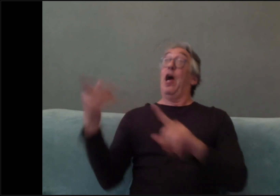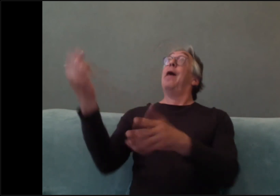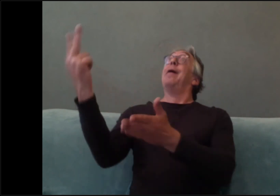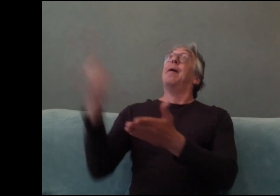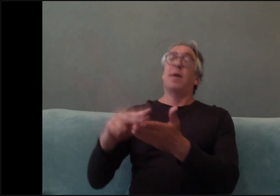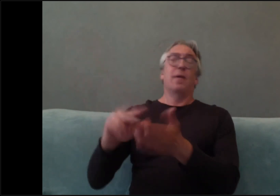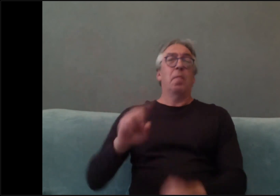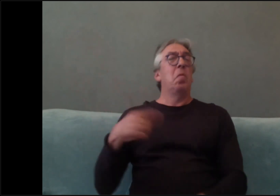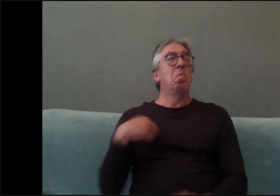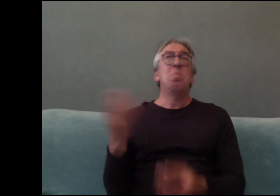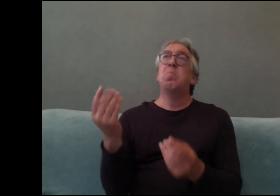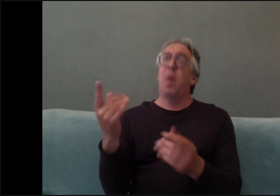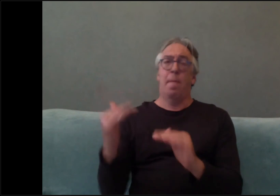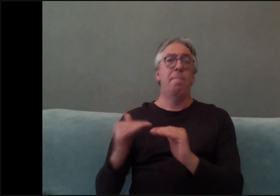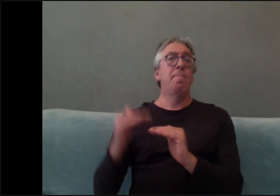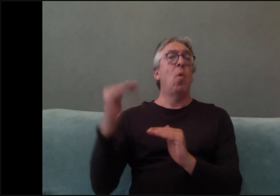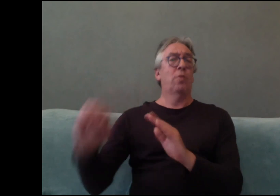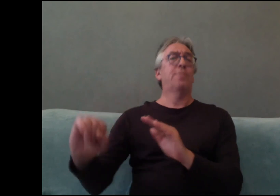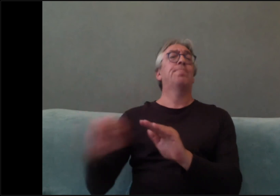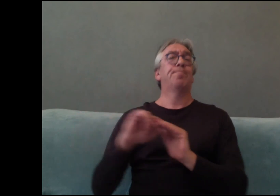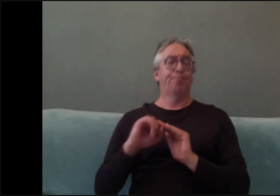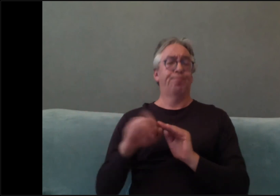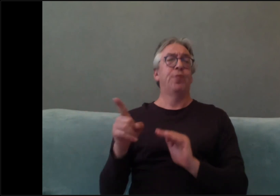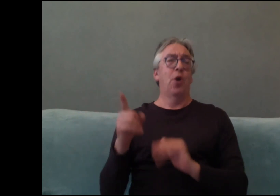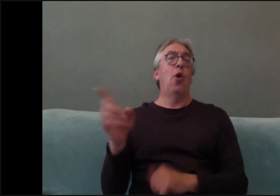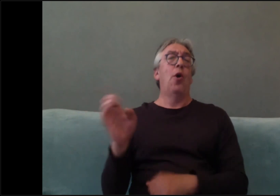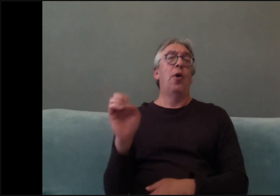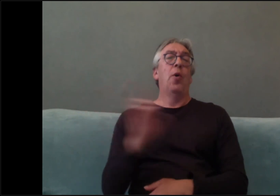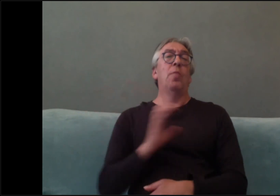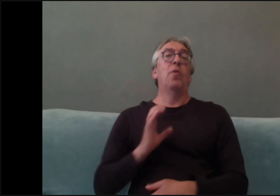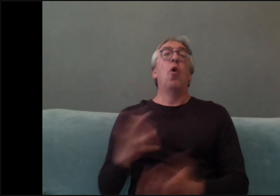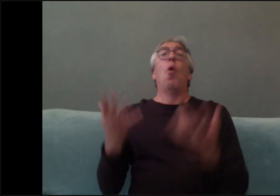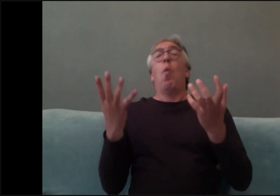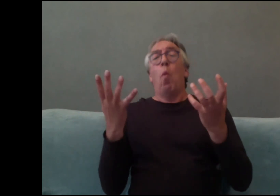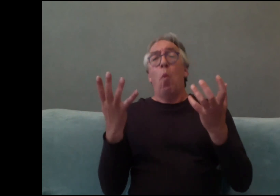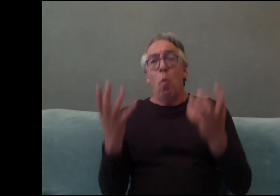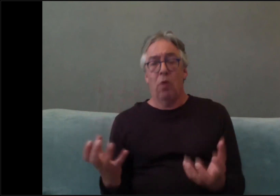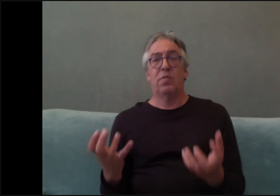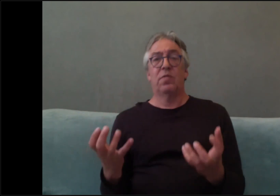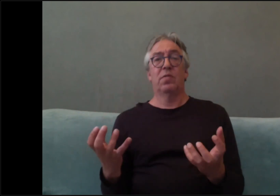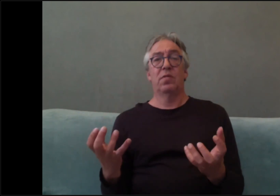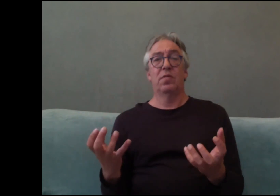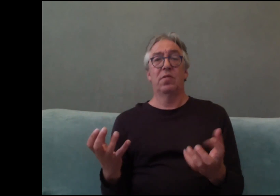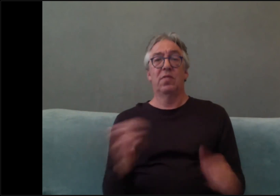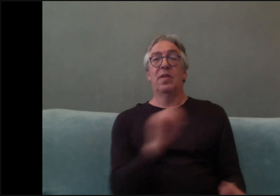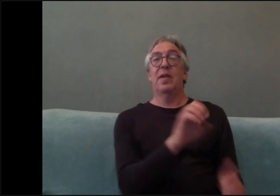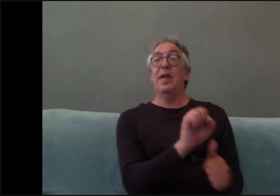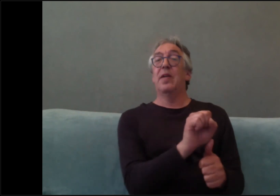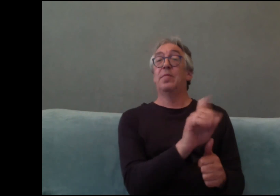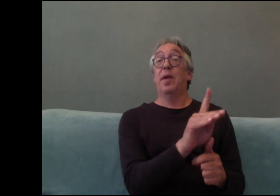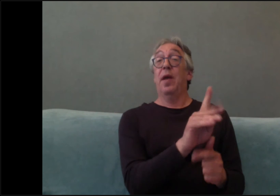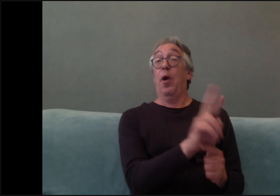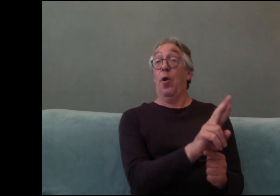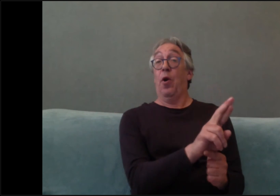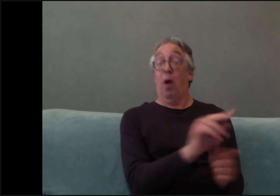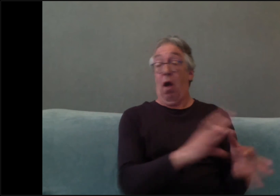new anti-poverty strategy in the context of the action plan of the EPSR. It's very sad that the target